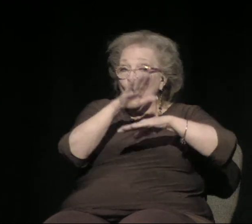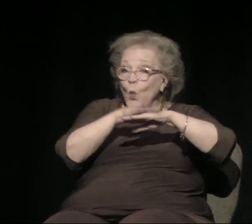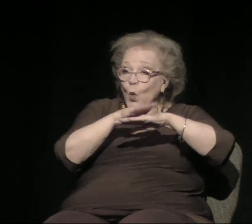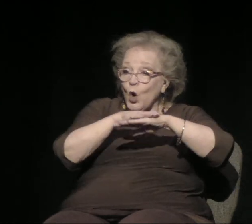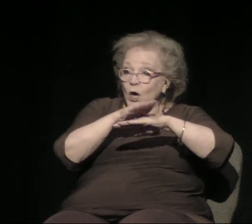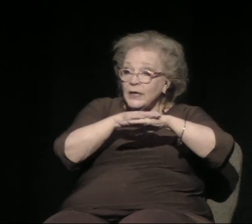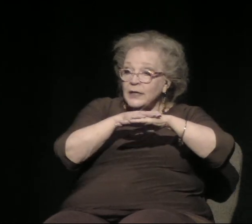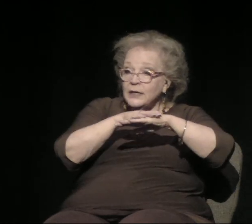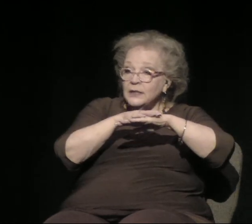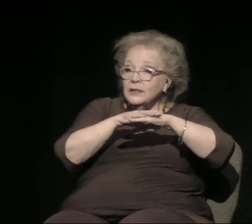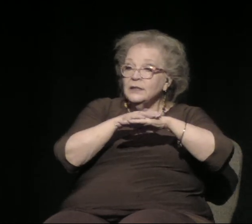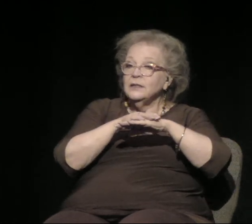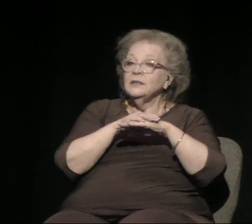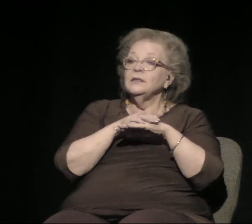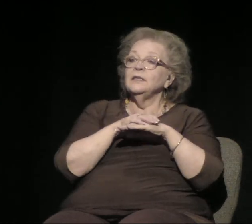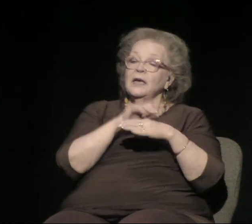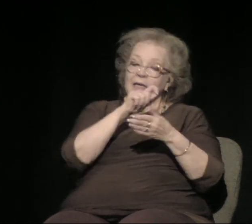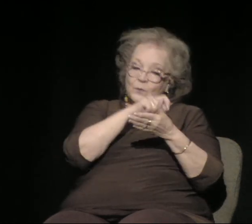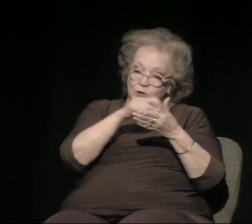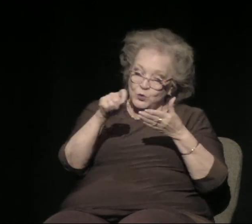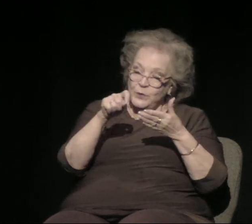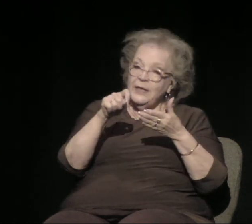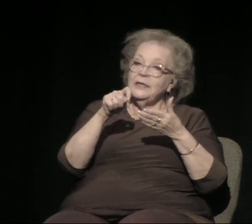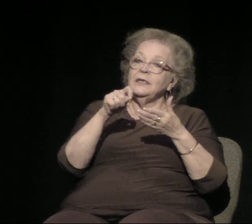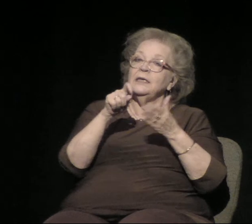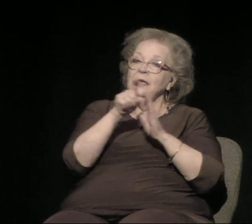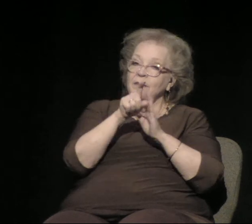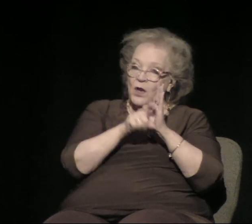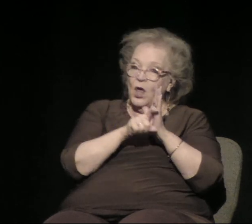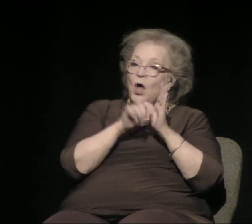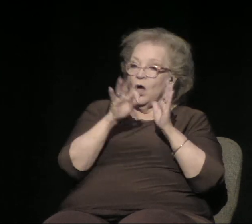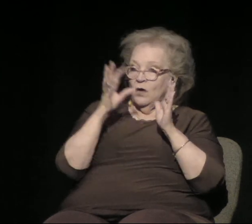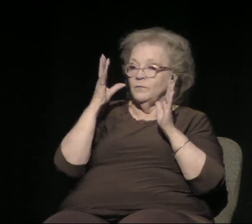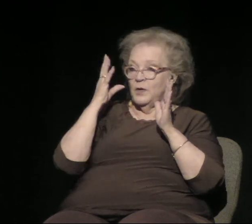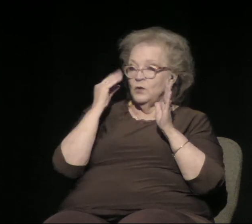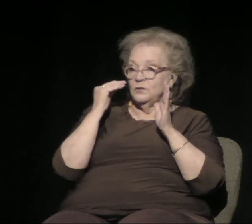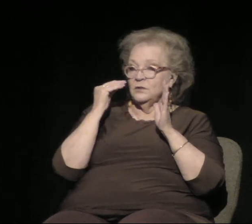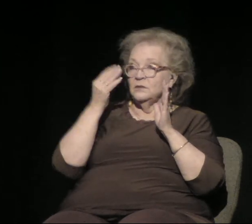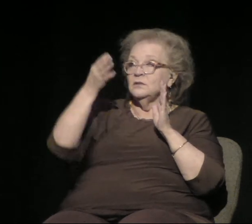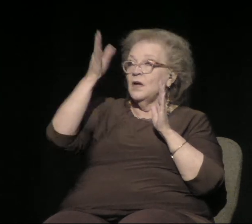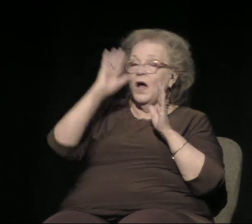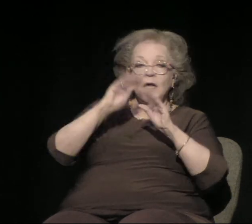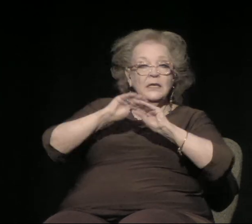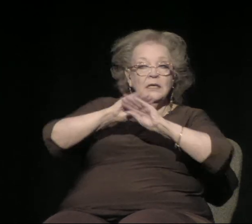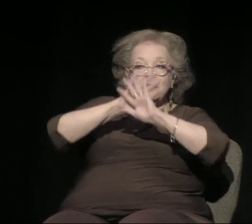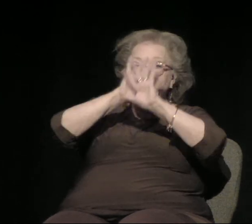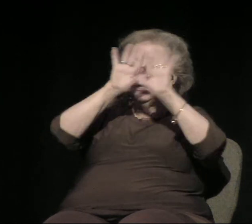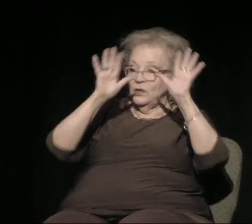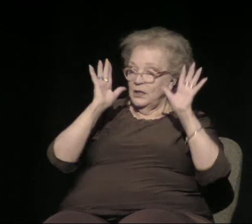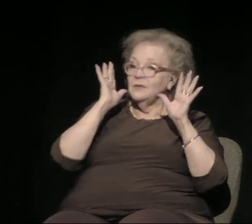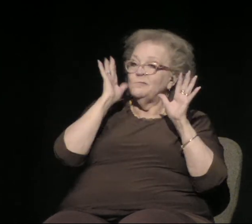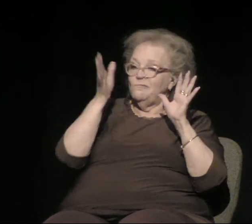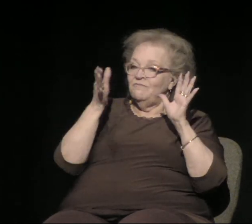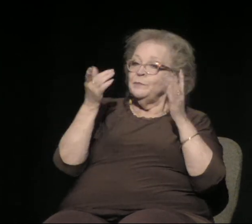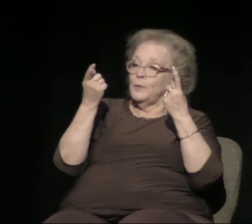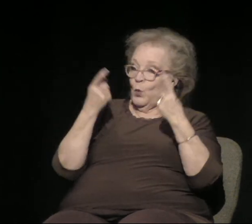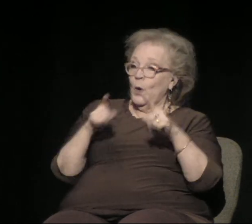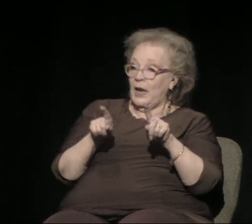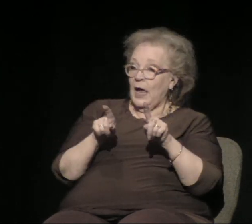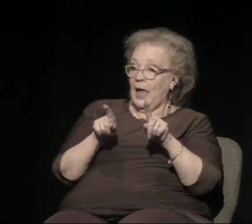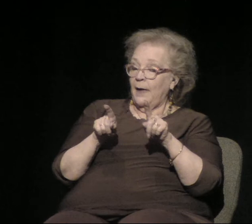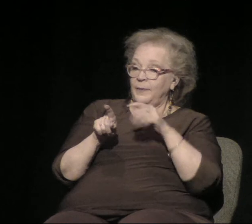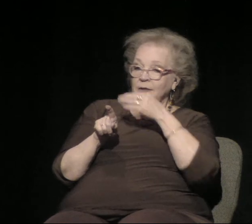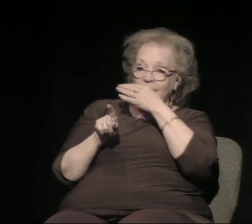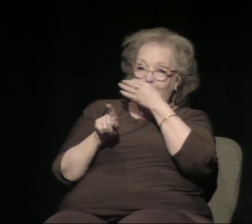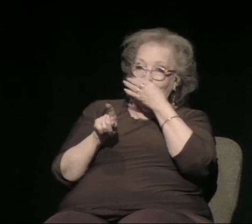the word of God. They were written in the law of Moses. God clearly warned them this was going to happen. If you want